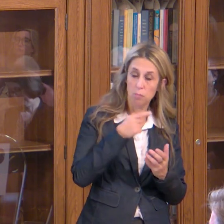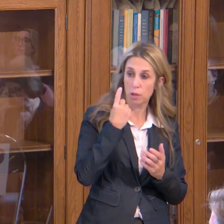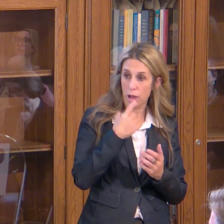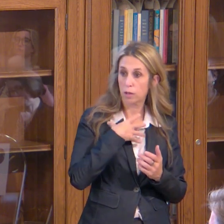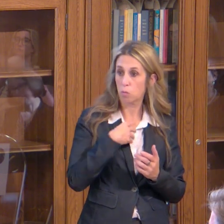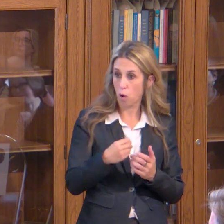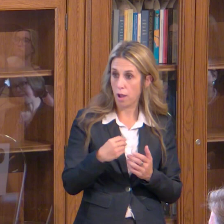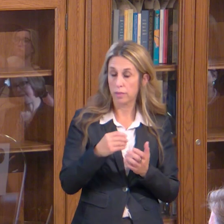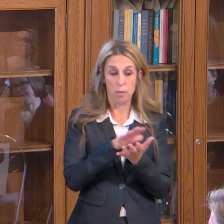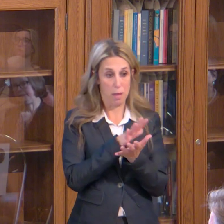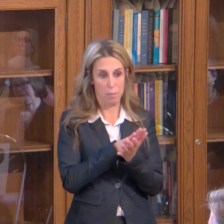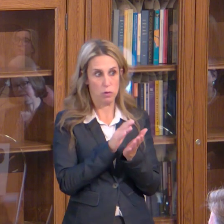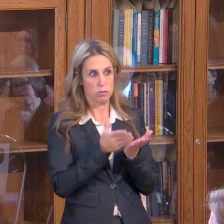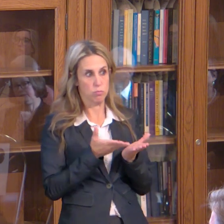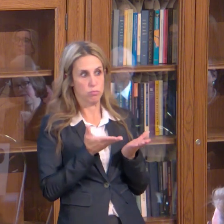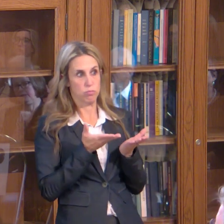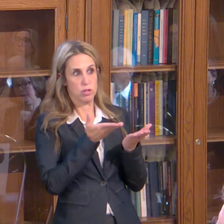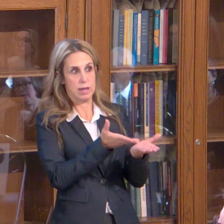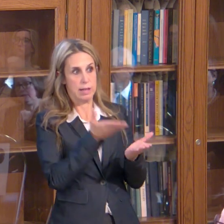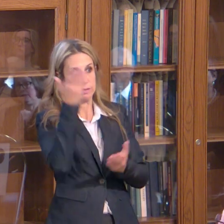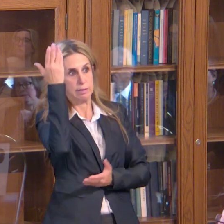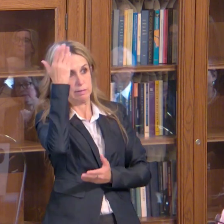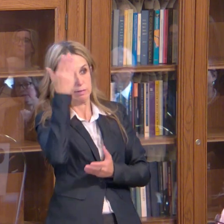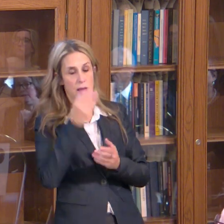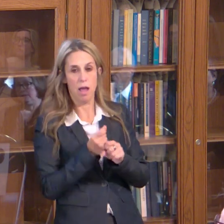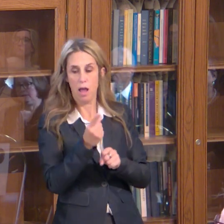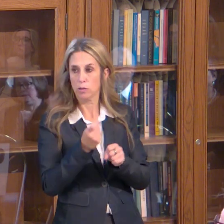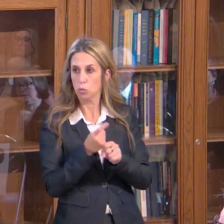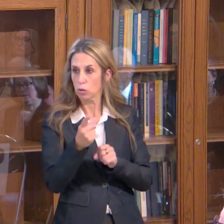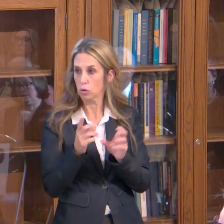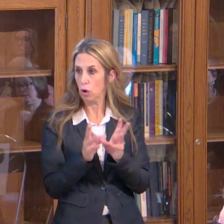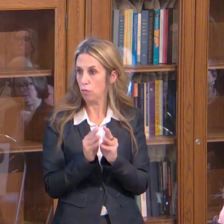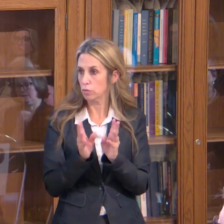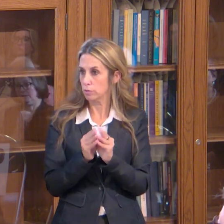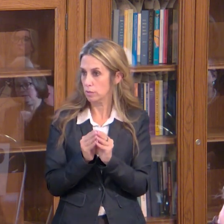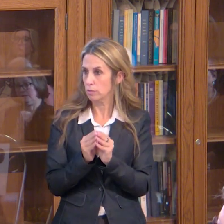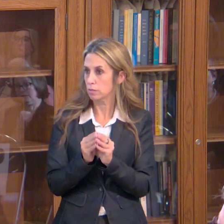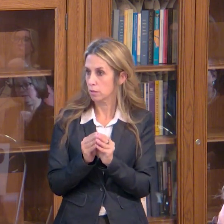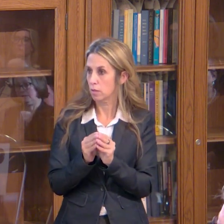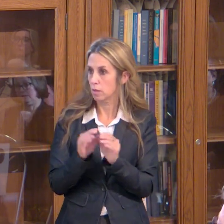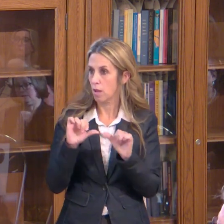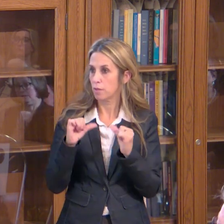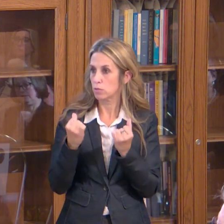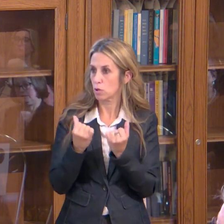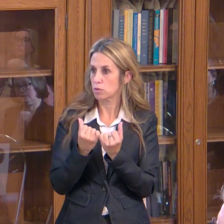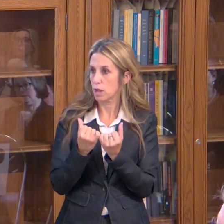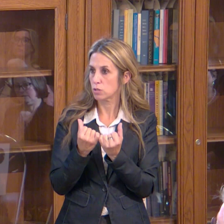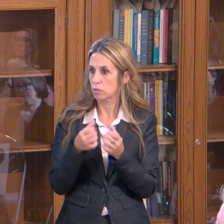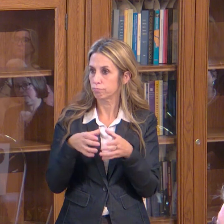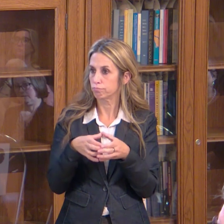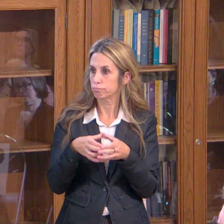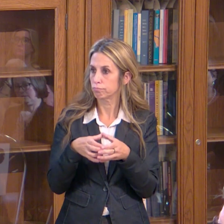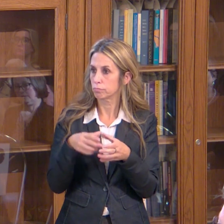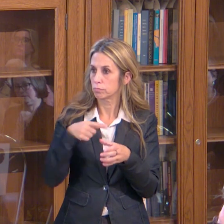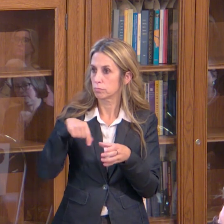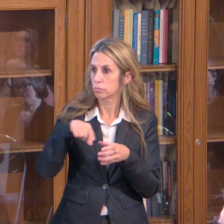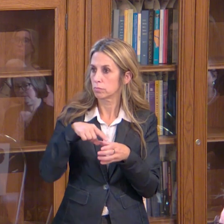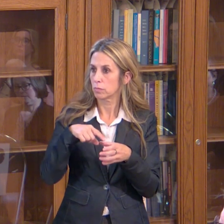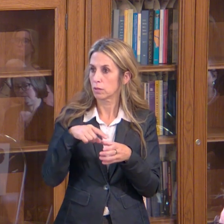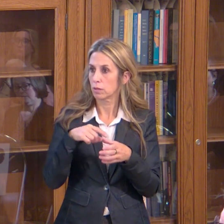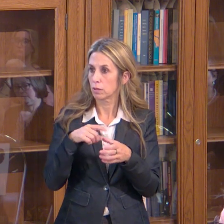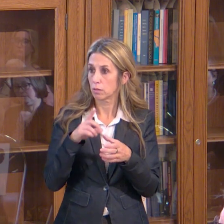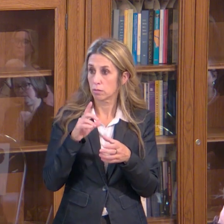the papers presented at the annual conferences of the association and these are again integrated